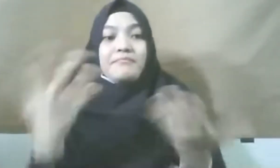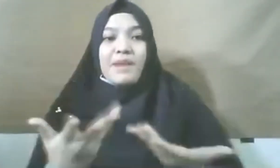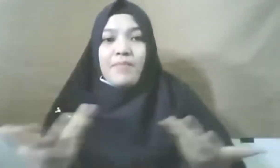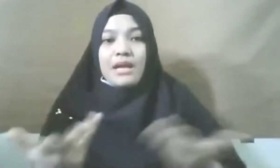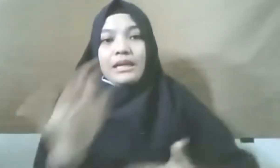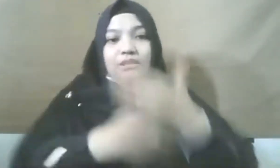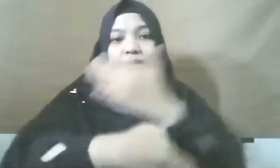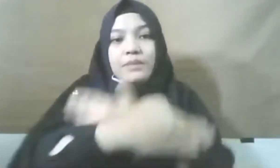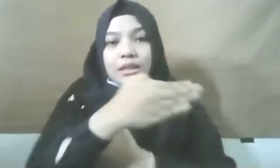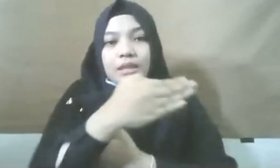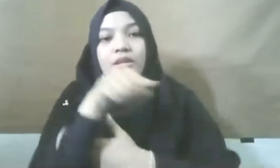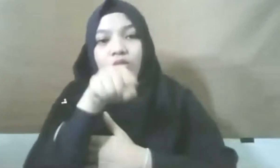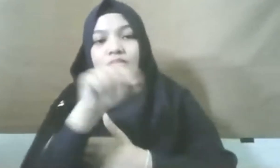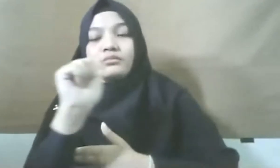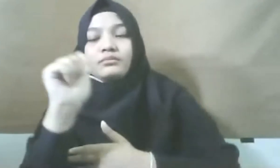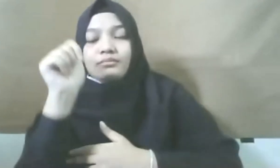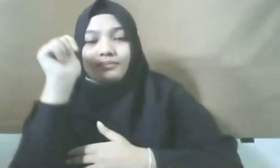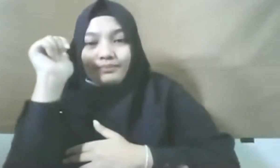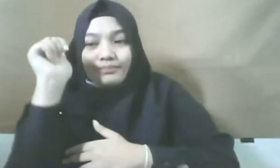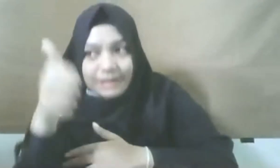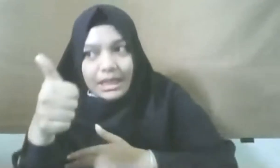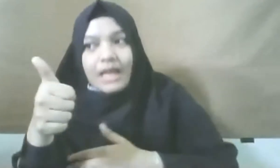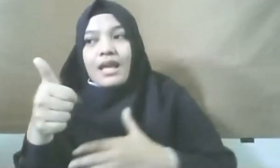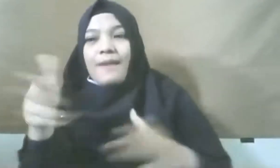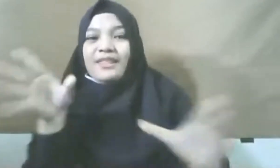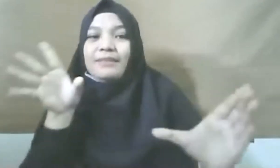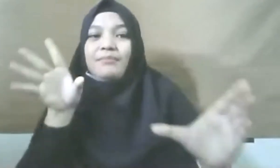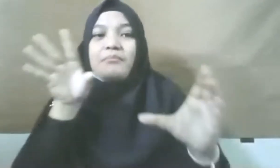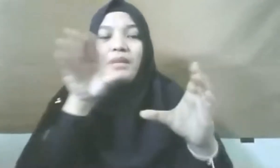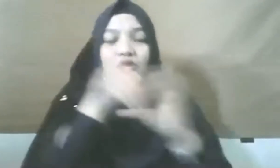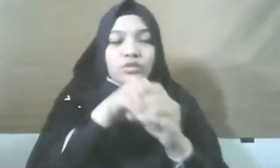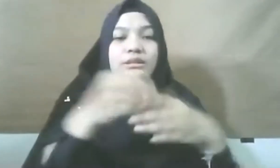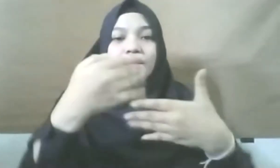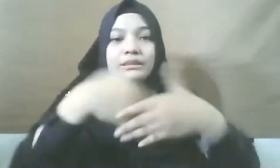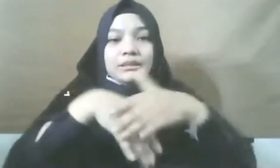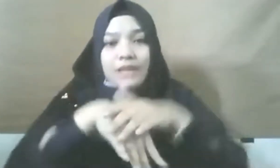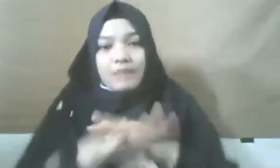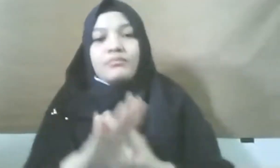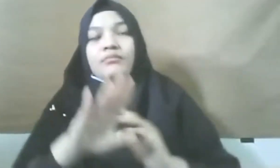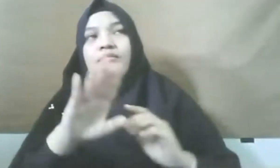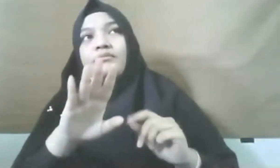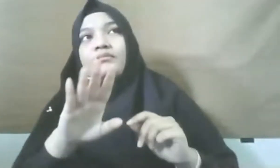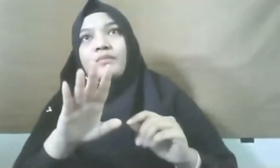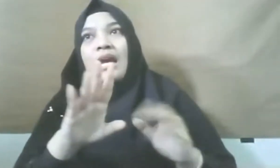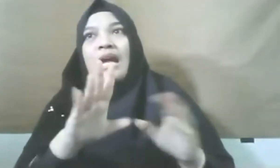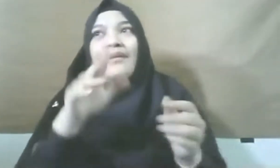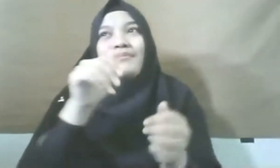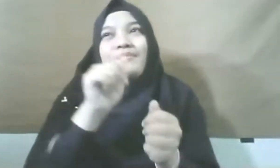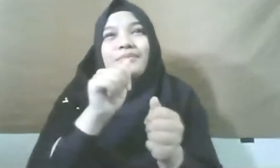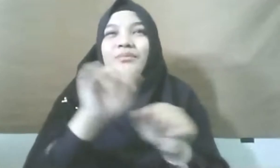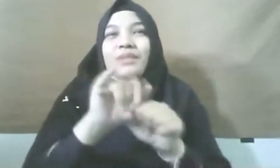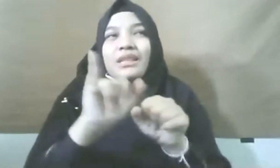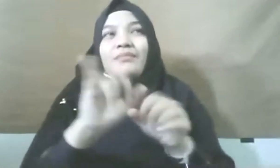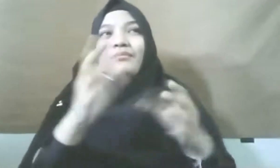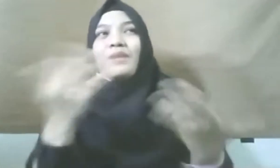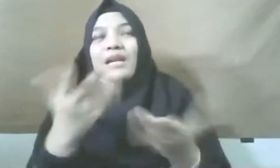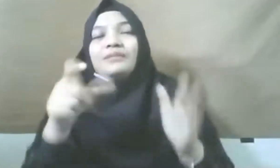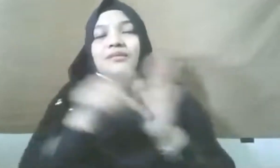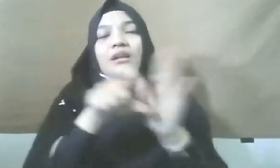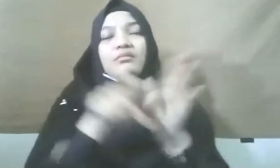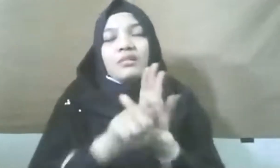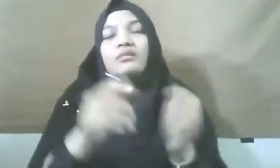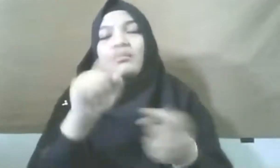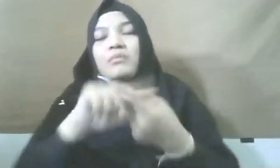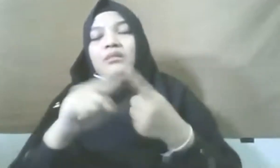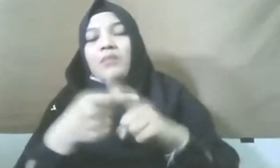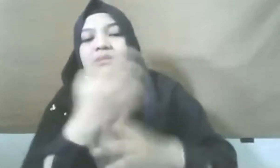example, to involve in the employment, because everyone now works from their home, and that's exactly has been